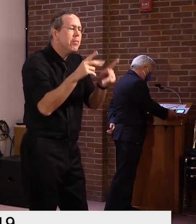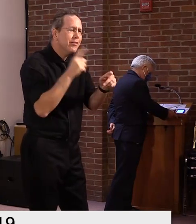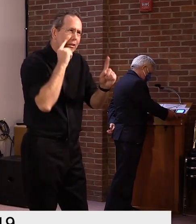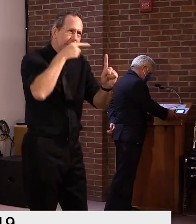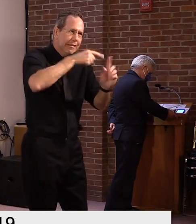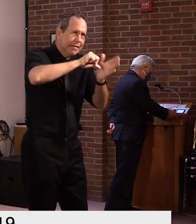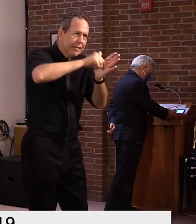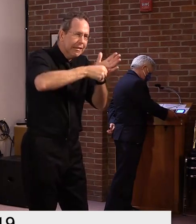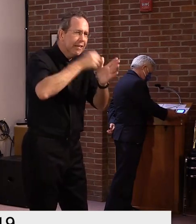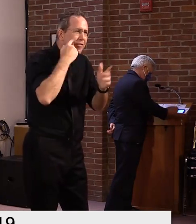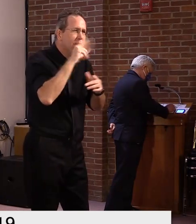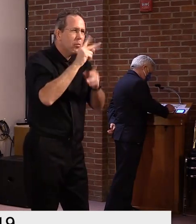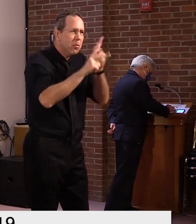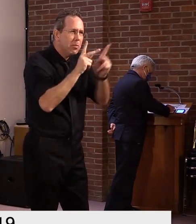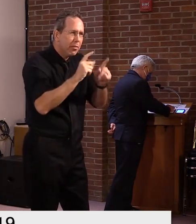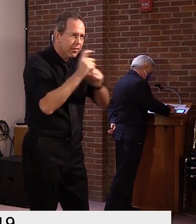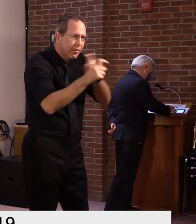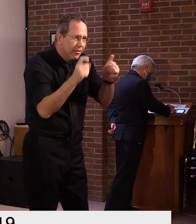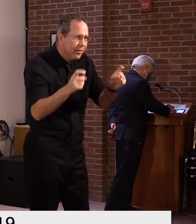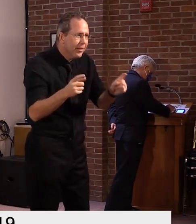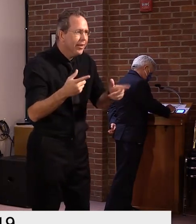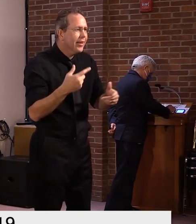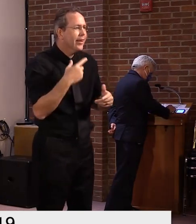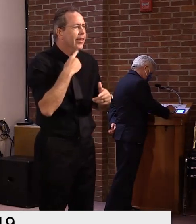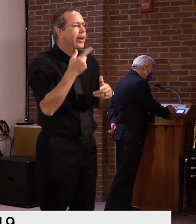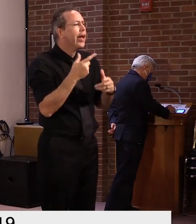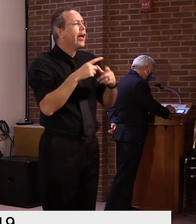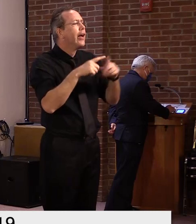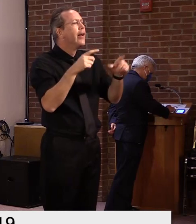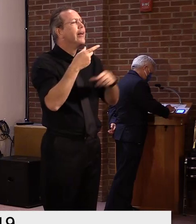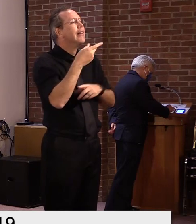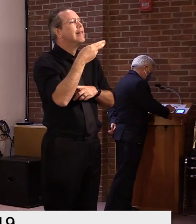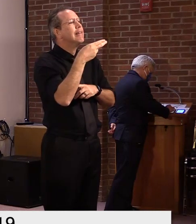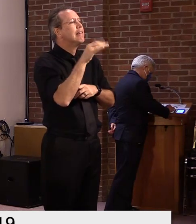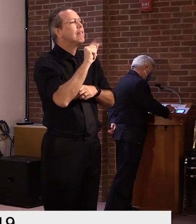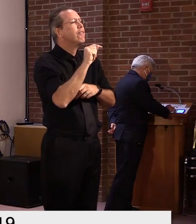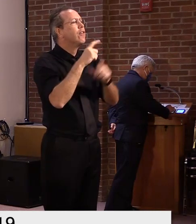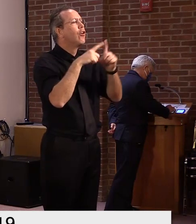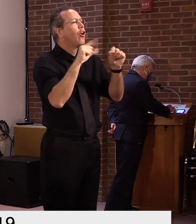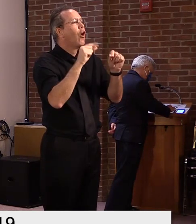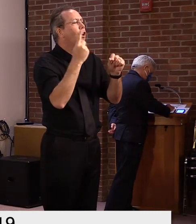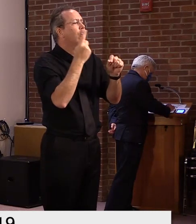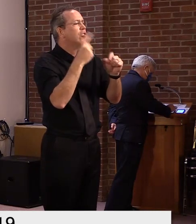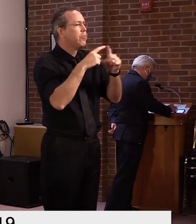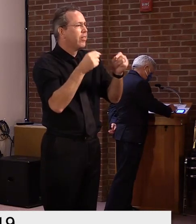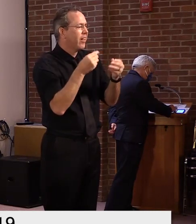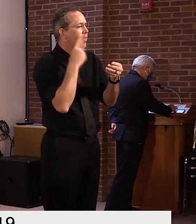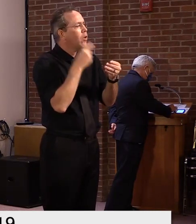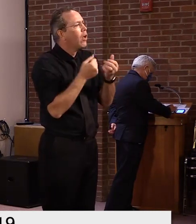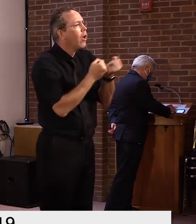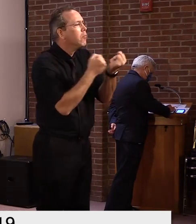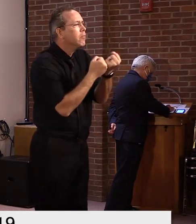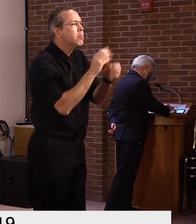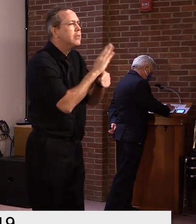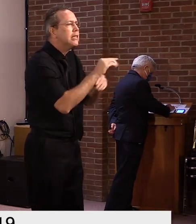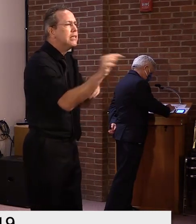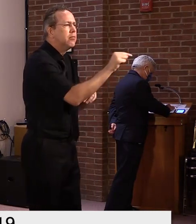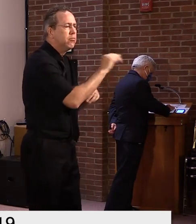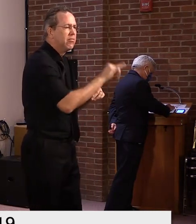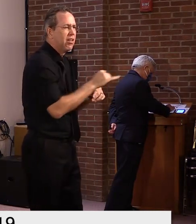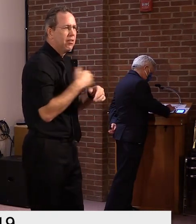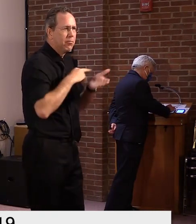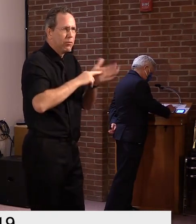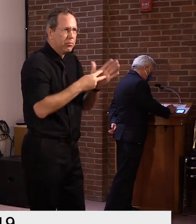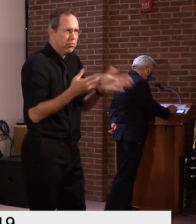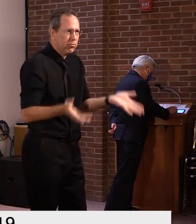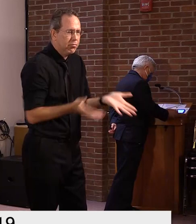some sort of a card of some sort that could be utilized for some of these entities, and then keep them in business and keep the